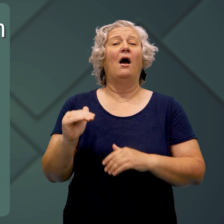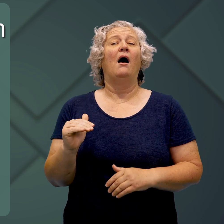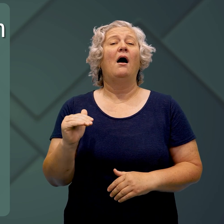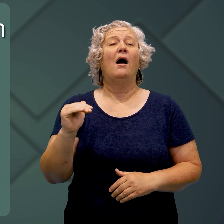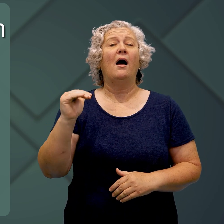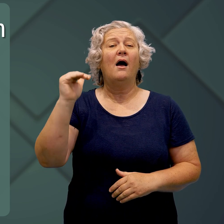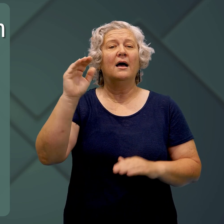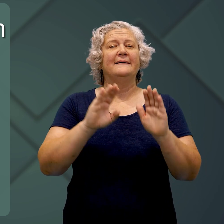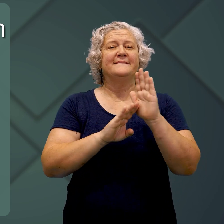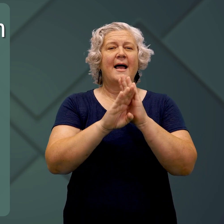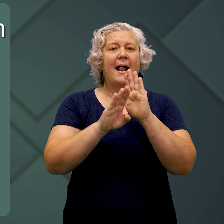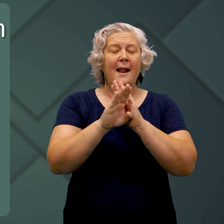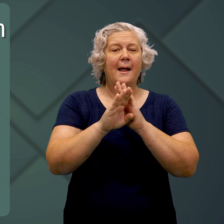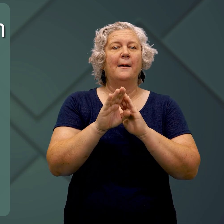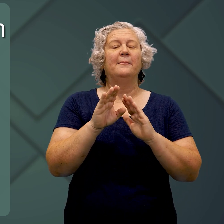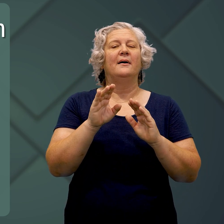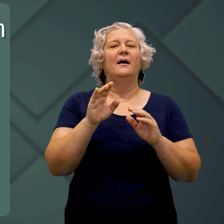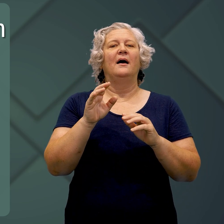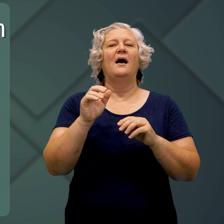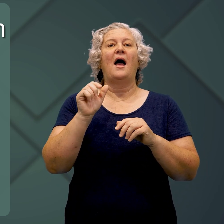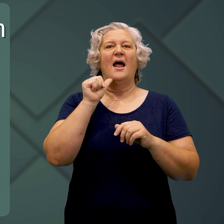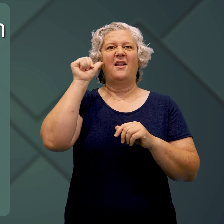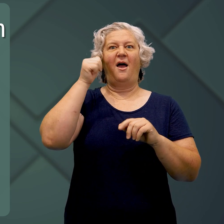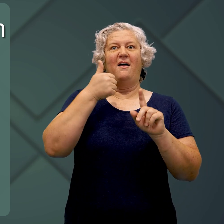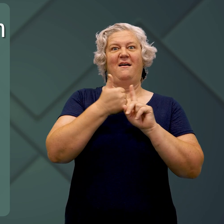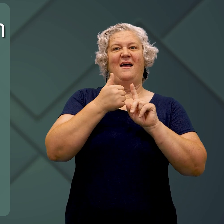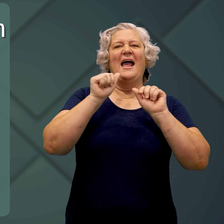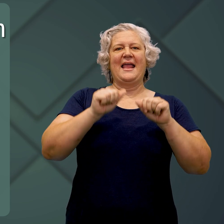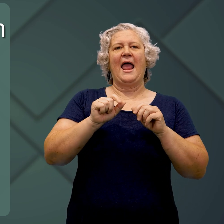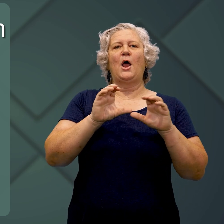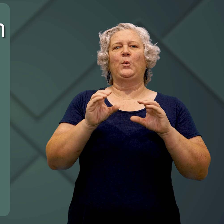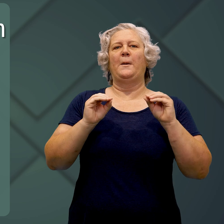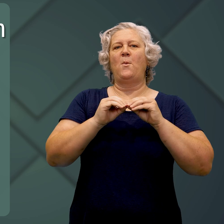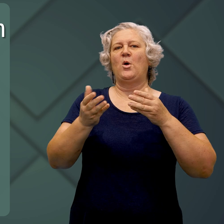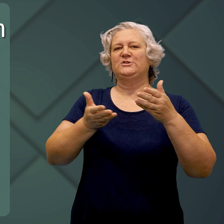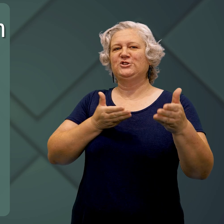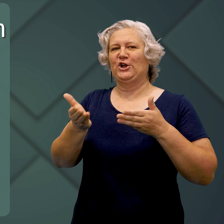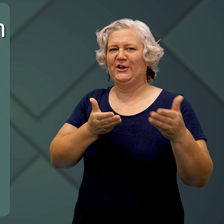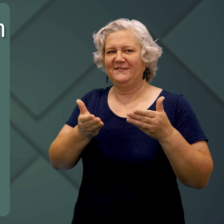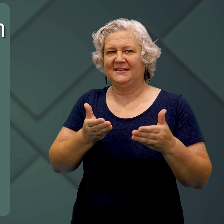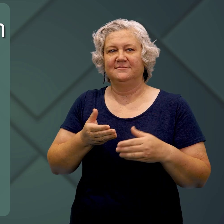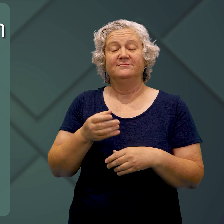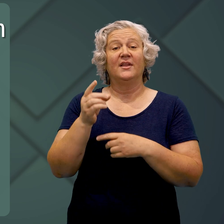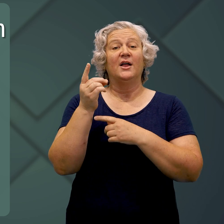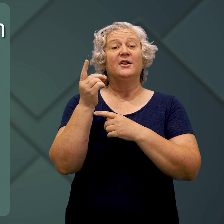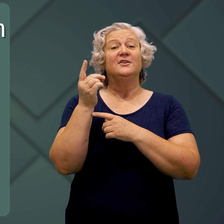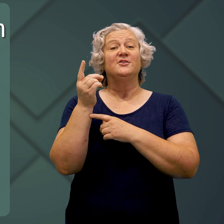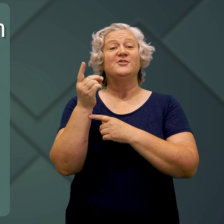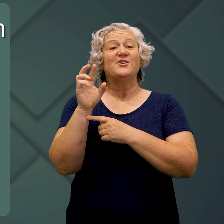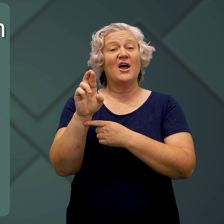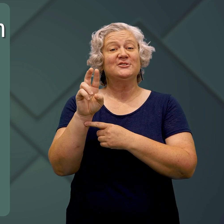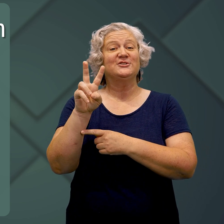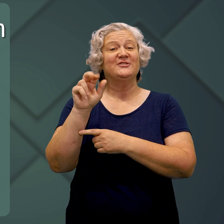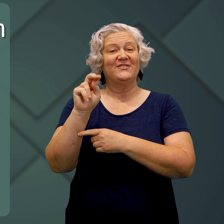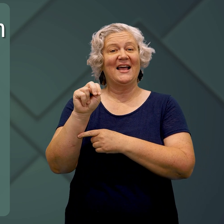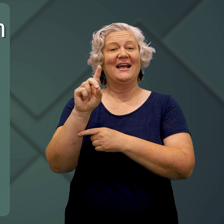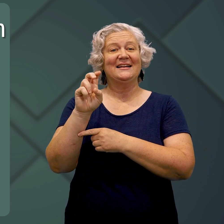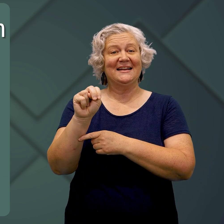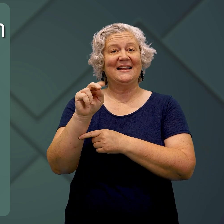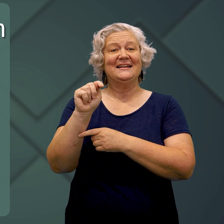Later, as the child grows and develops, the adult can do more of the serving. Dr. Van den